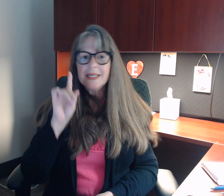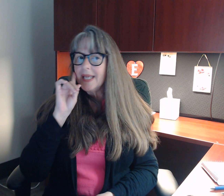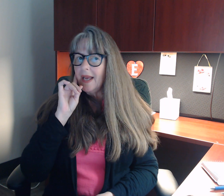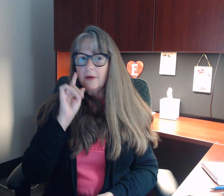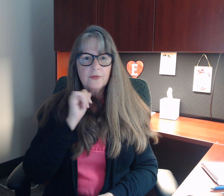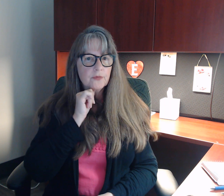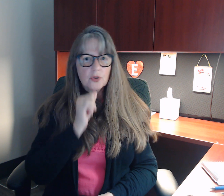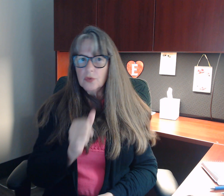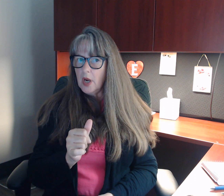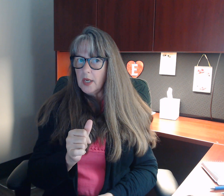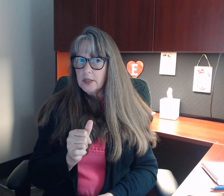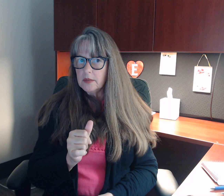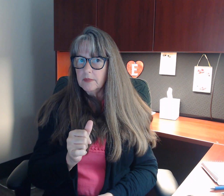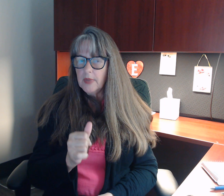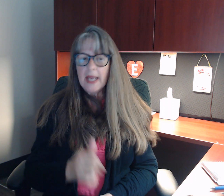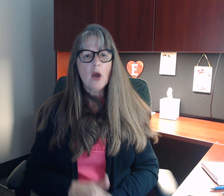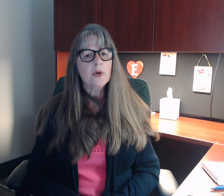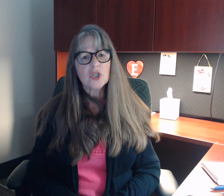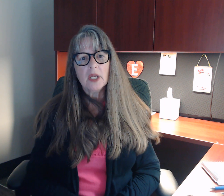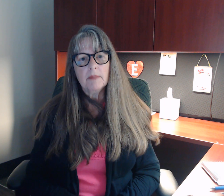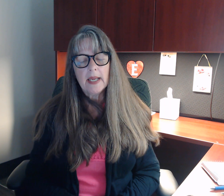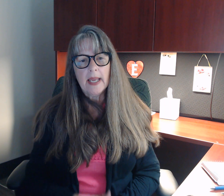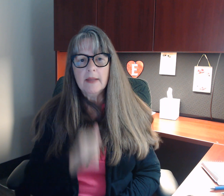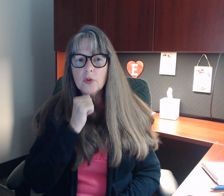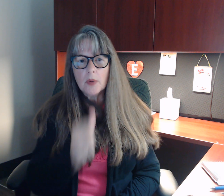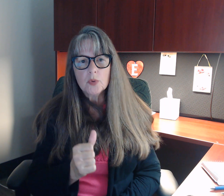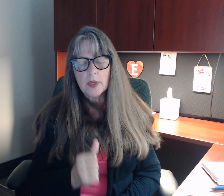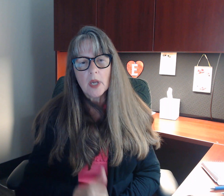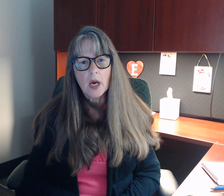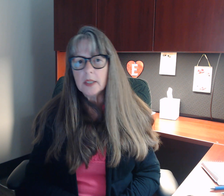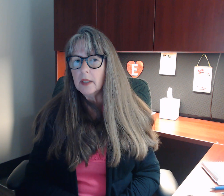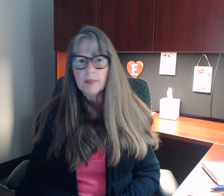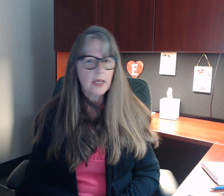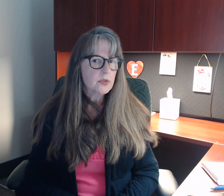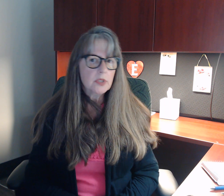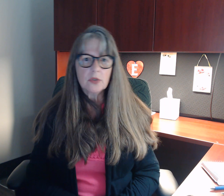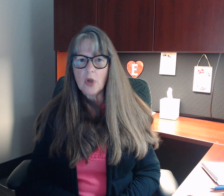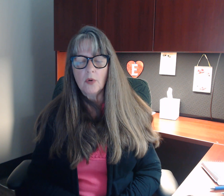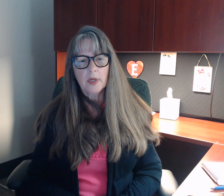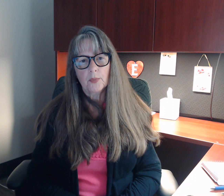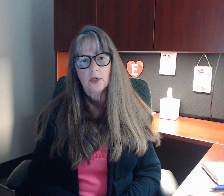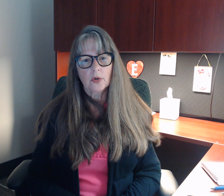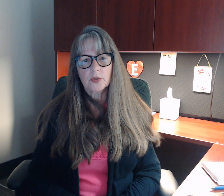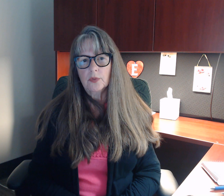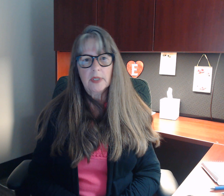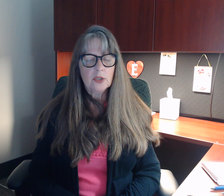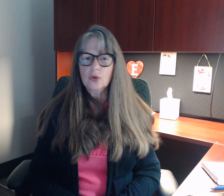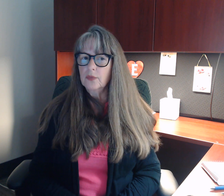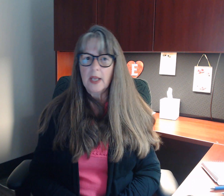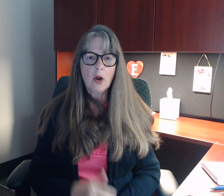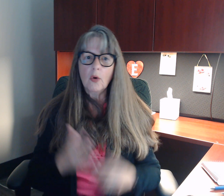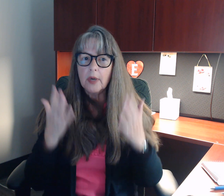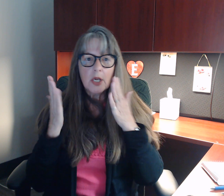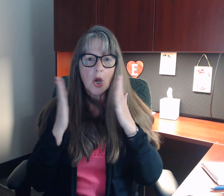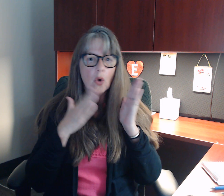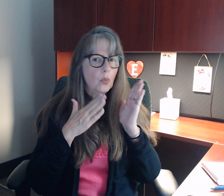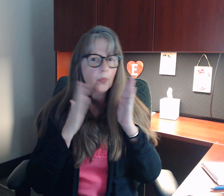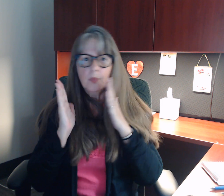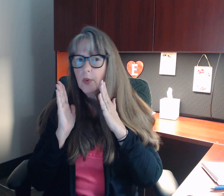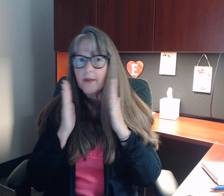Deaf, do not. And I always shake my head, even though I'm doing not, because it's already a precursor and they already know whatever it